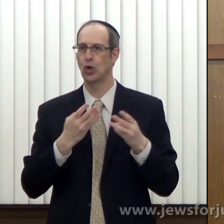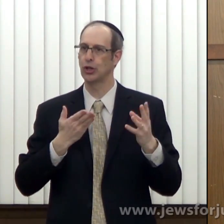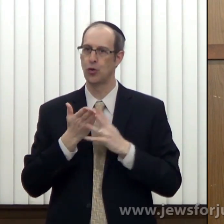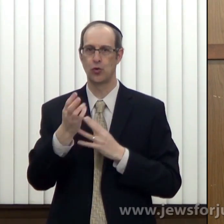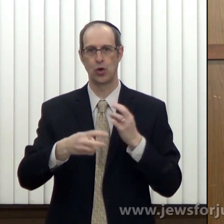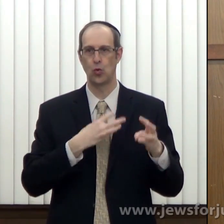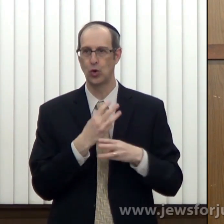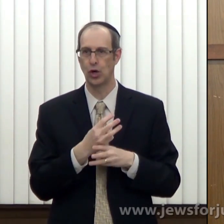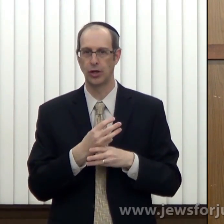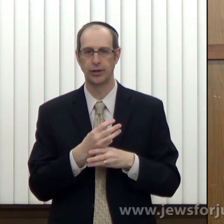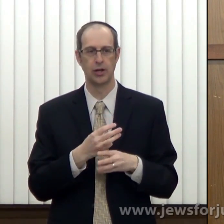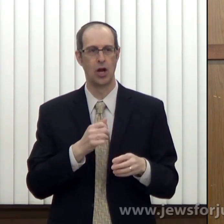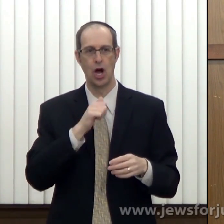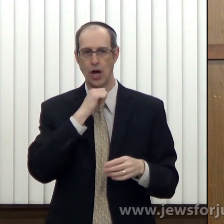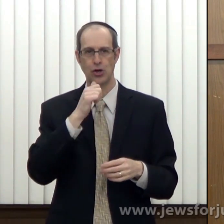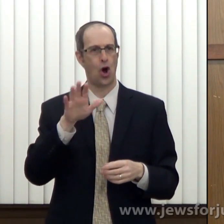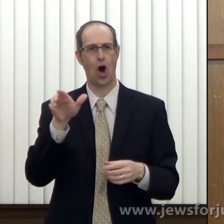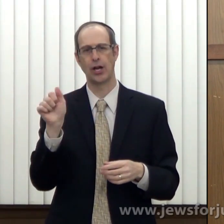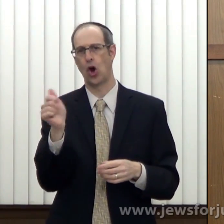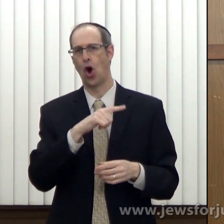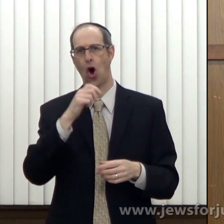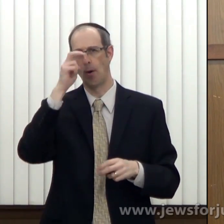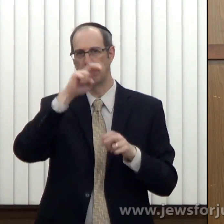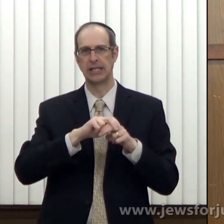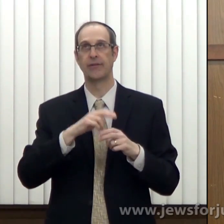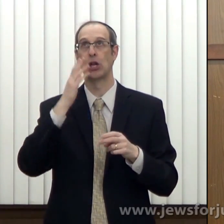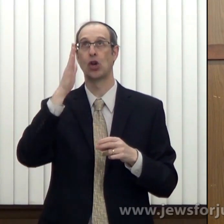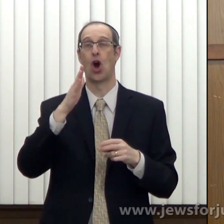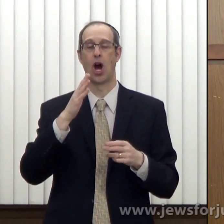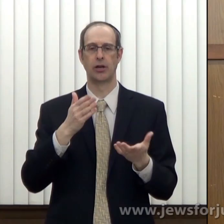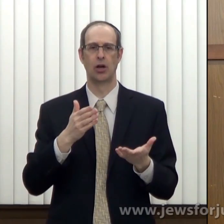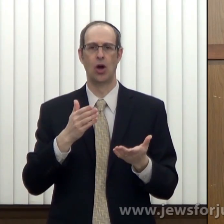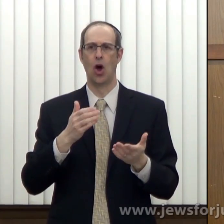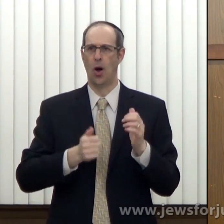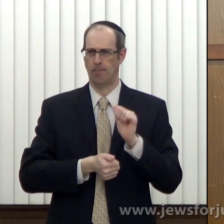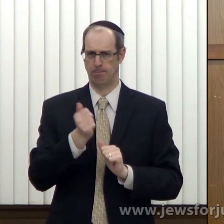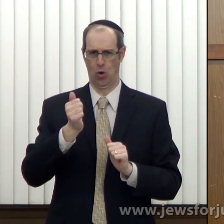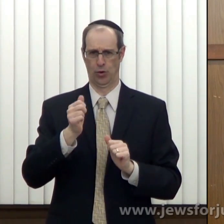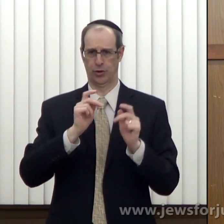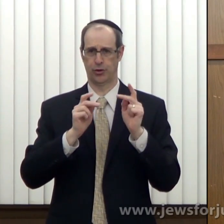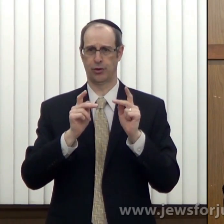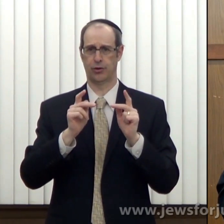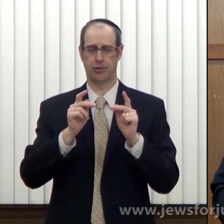world. Not everybody believed in God. Most of the world were pagans.